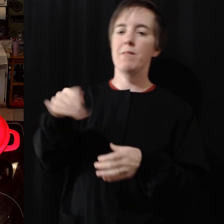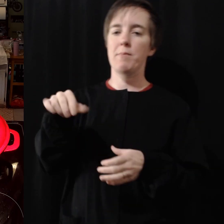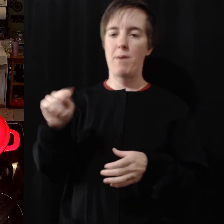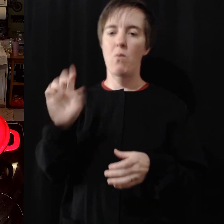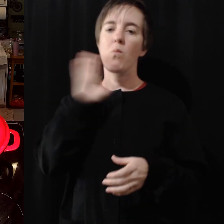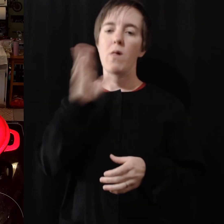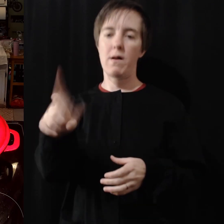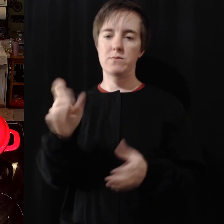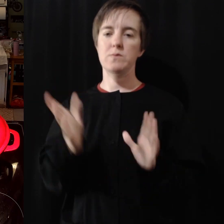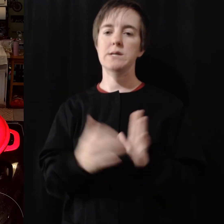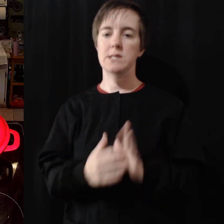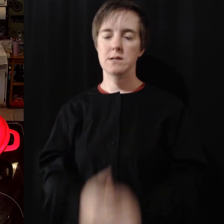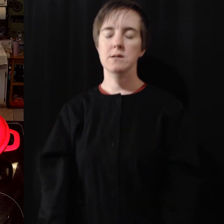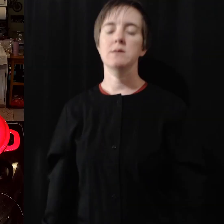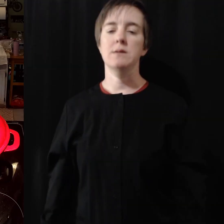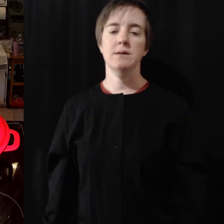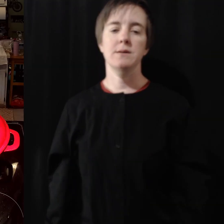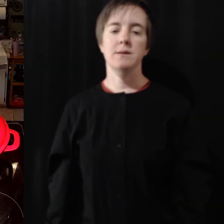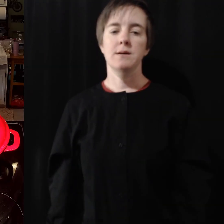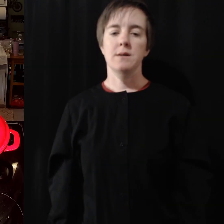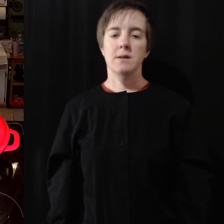pan.